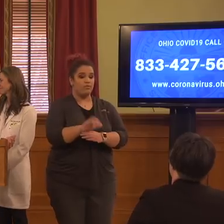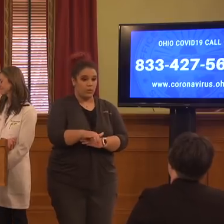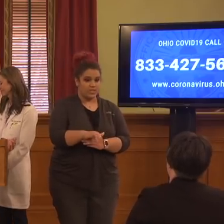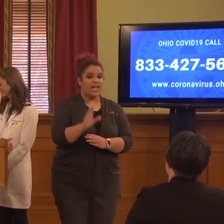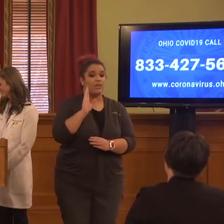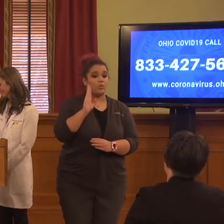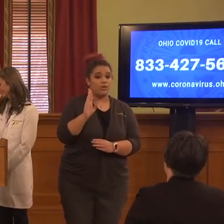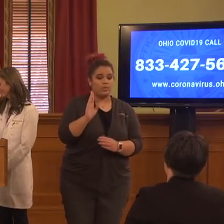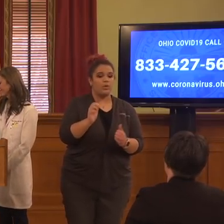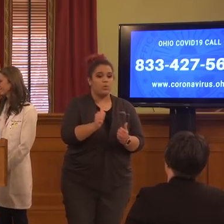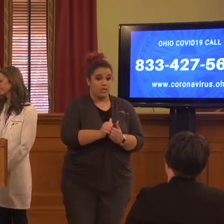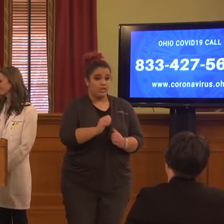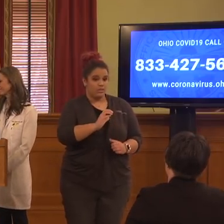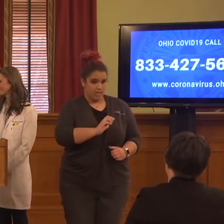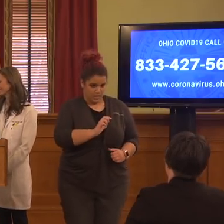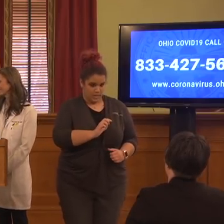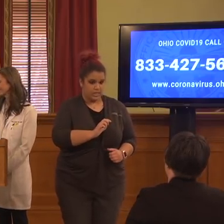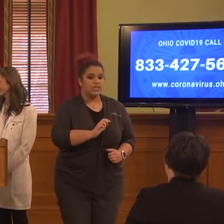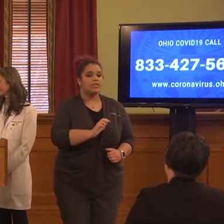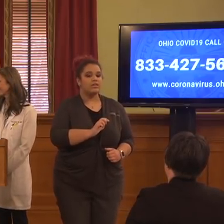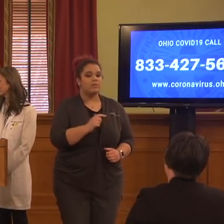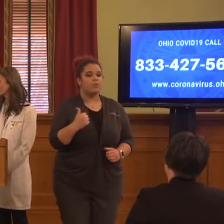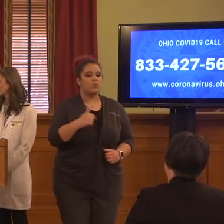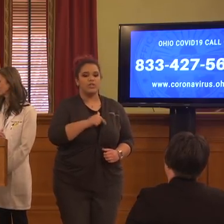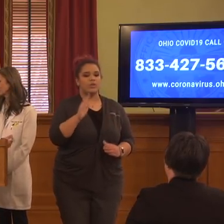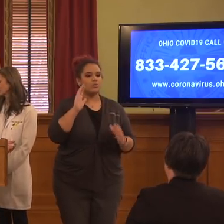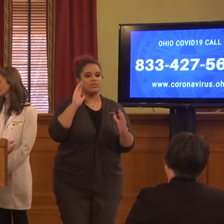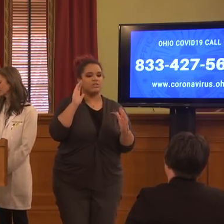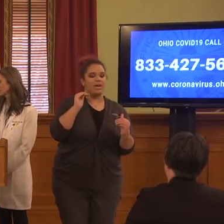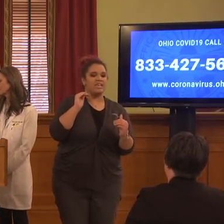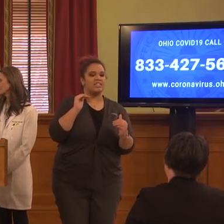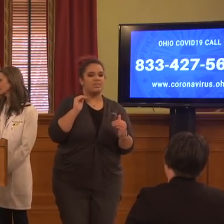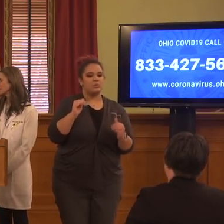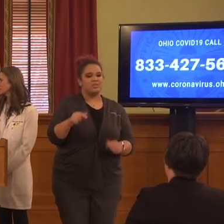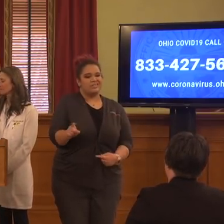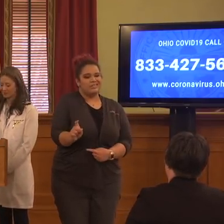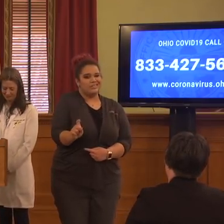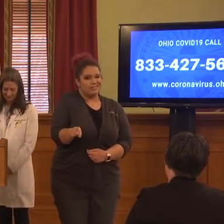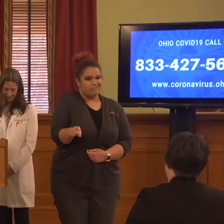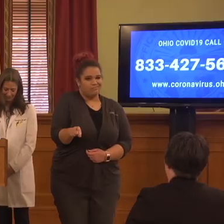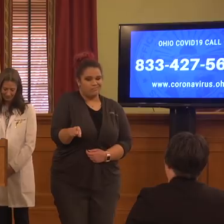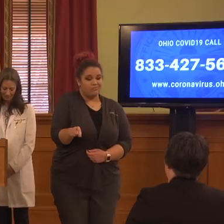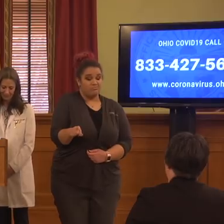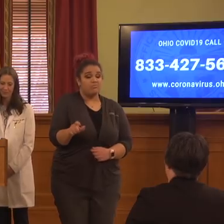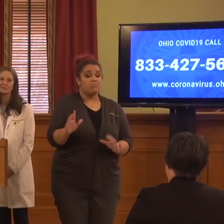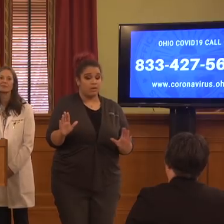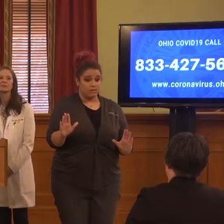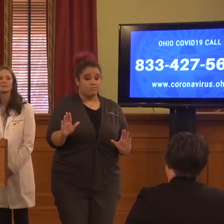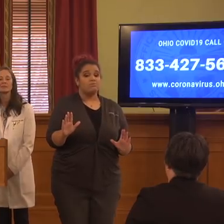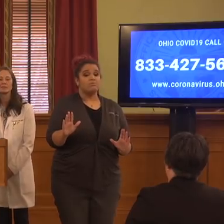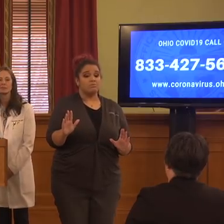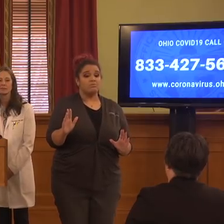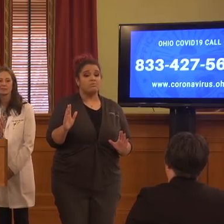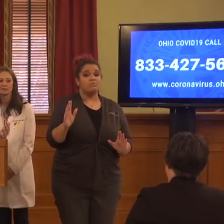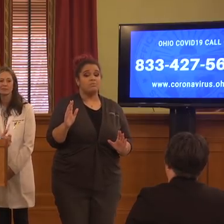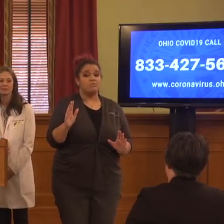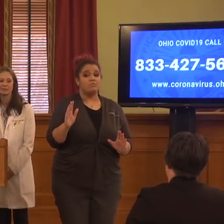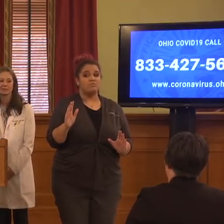enforced by the police. We do not anticipate that's going to have to happen. But if we're